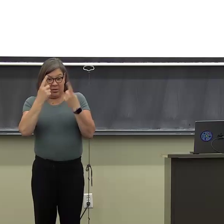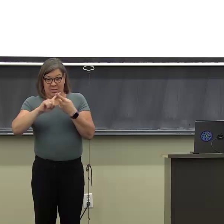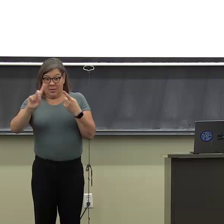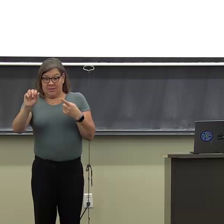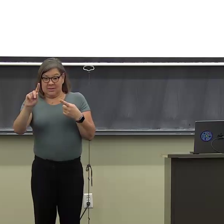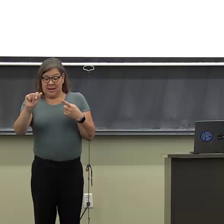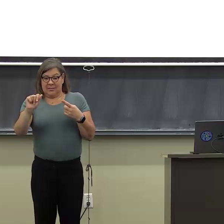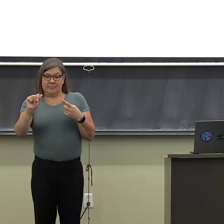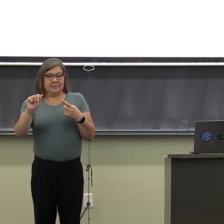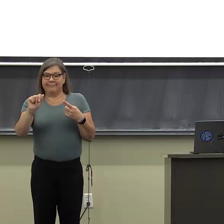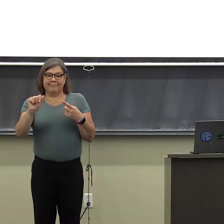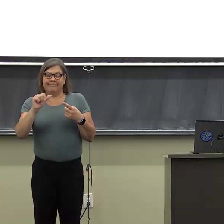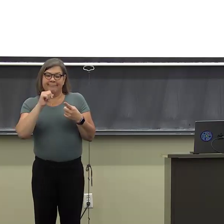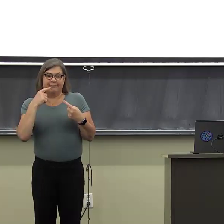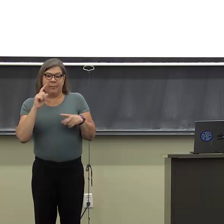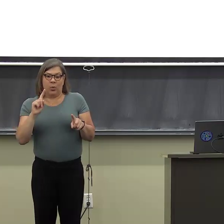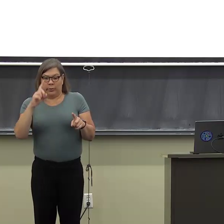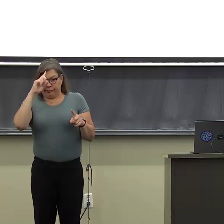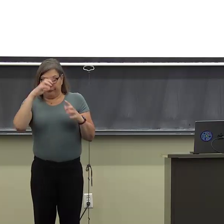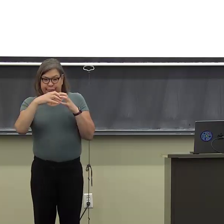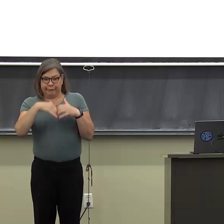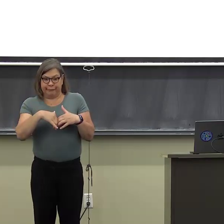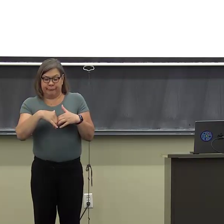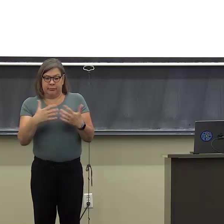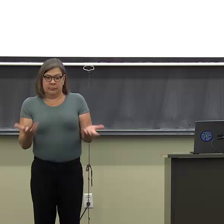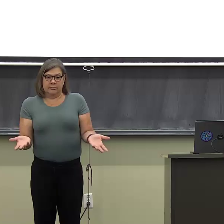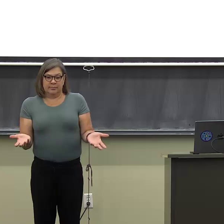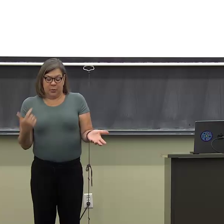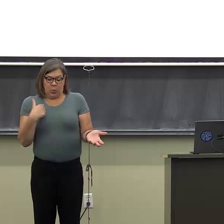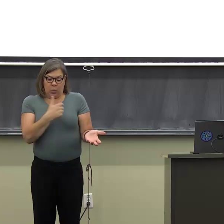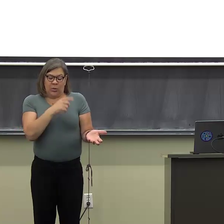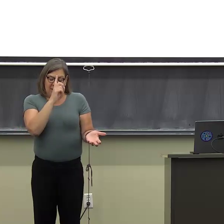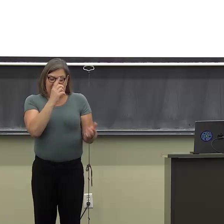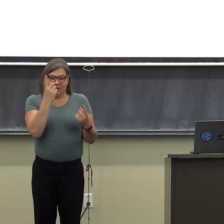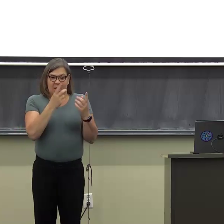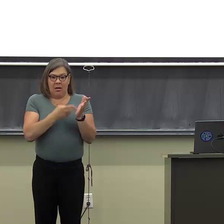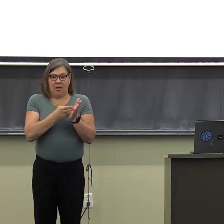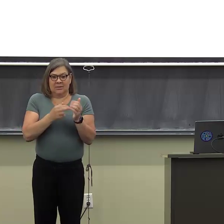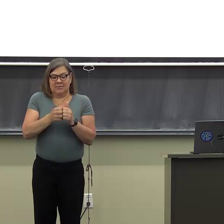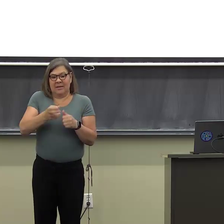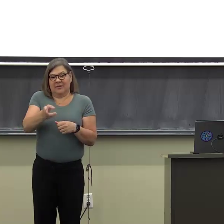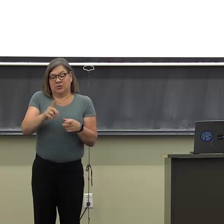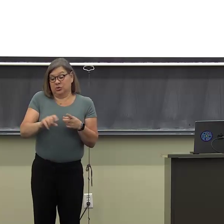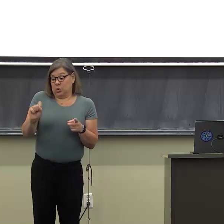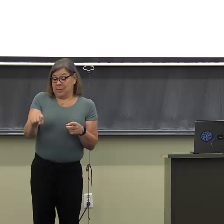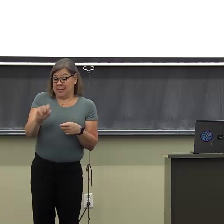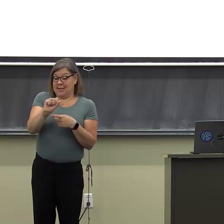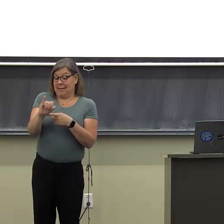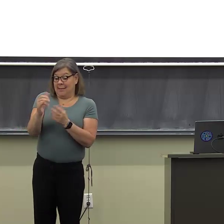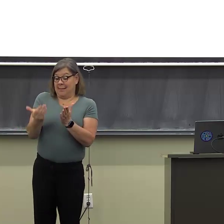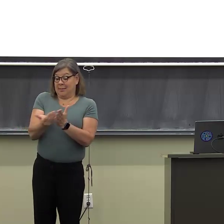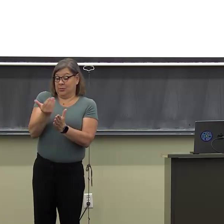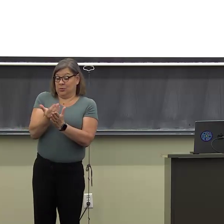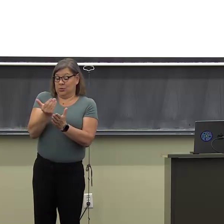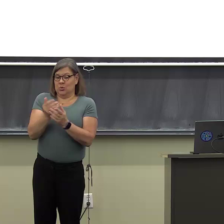around. It didn't work, it fell. And so I think we have to be honest about that history. So yes, AI is new, but I think